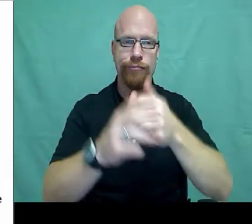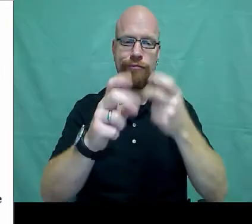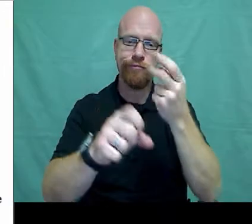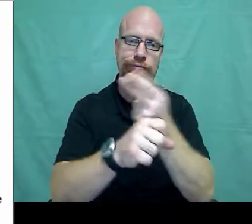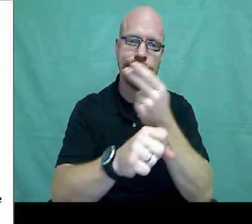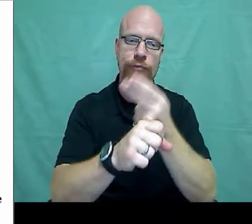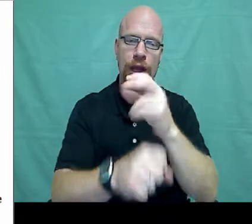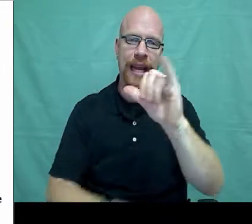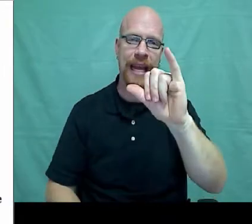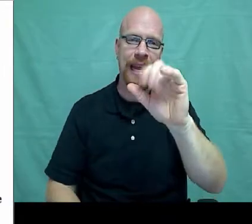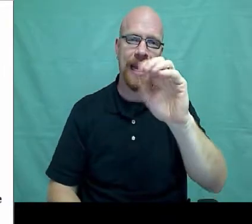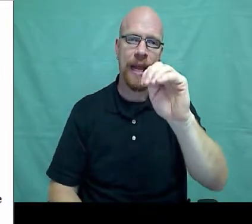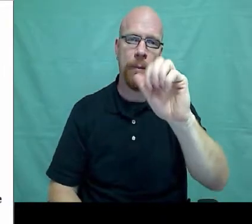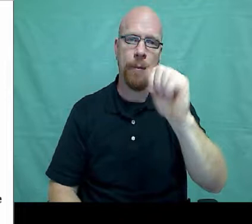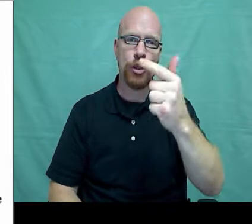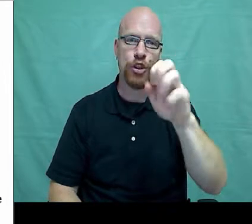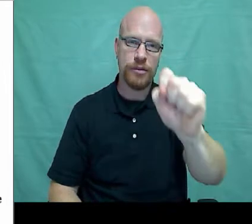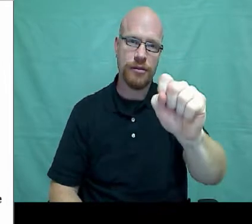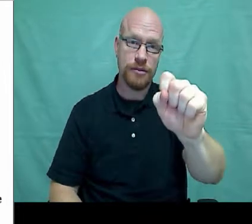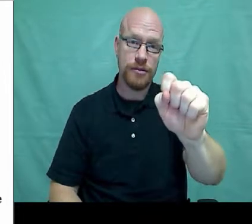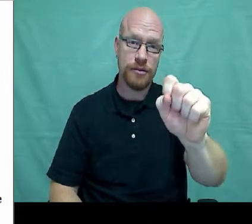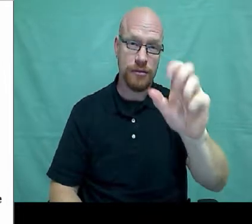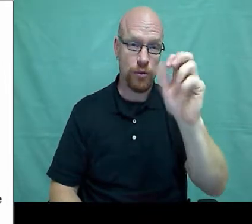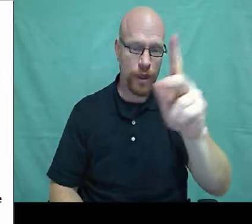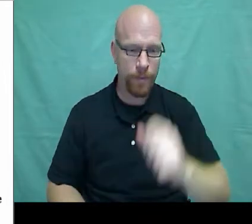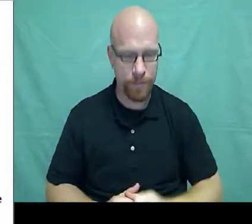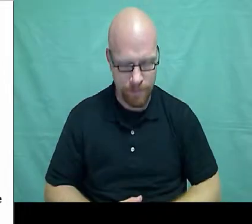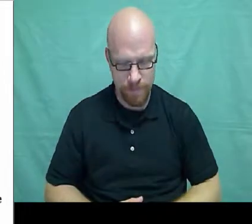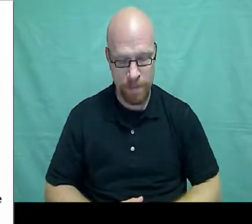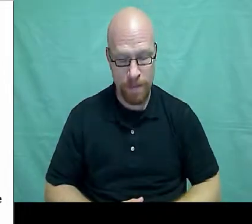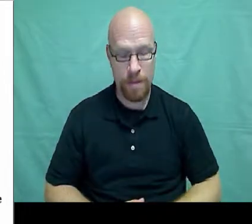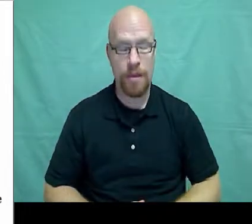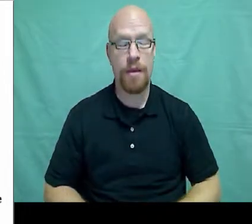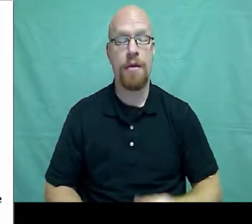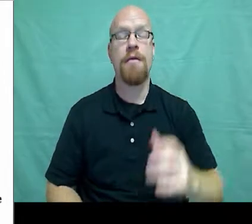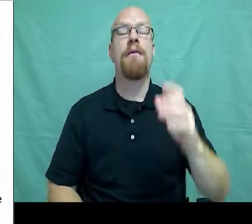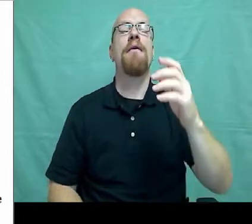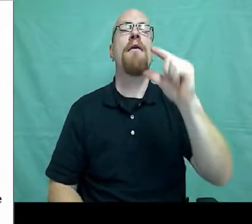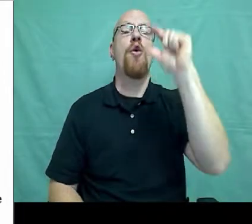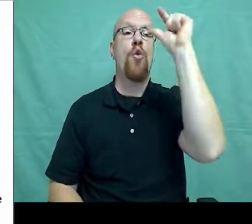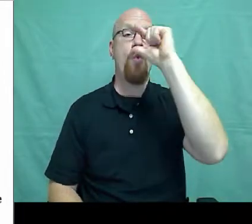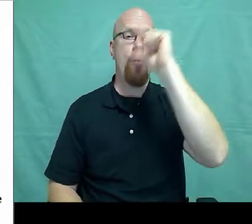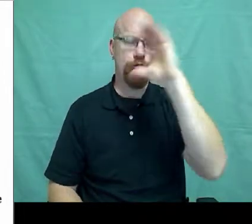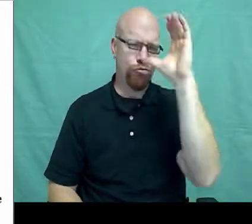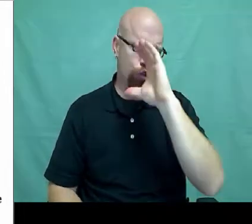for images of that thing.